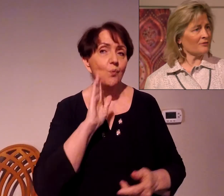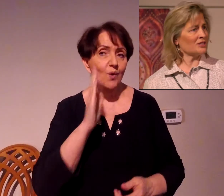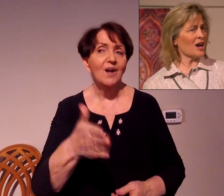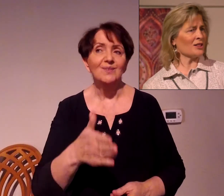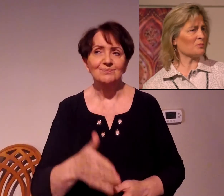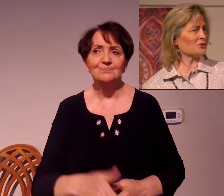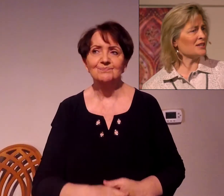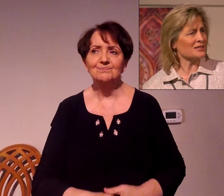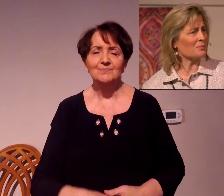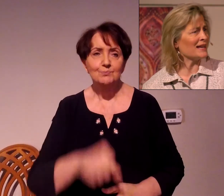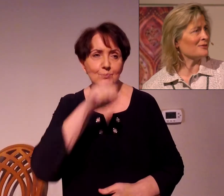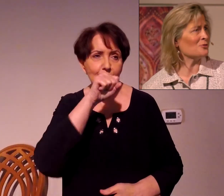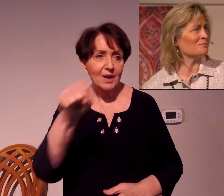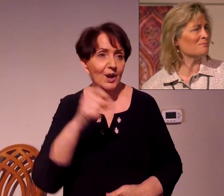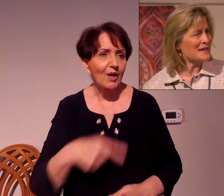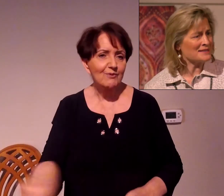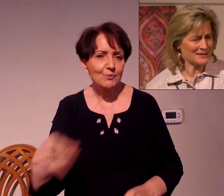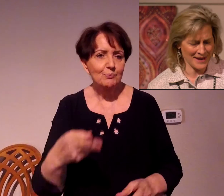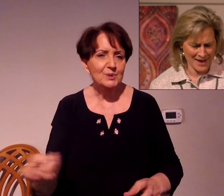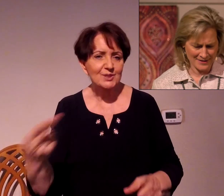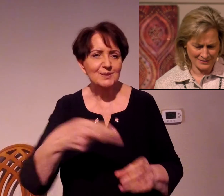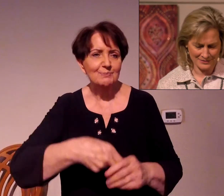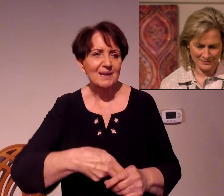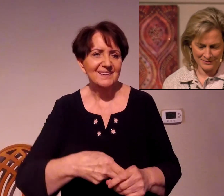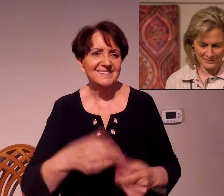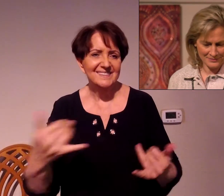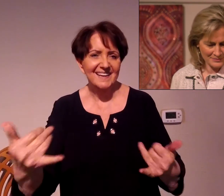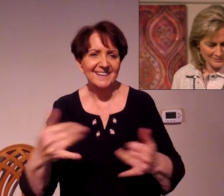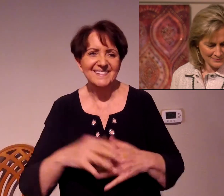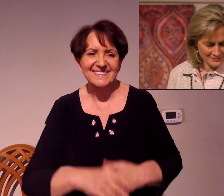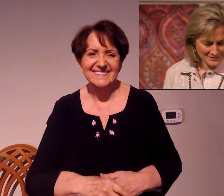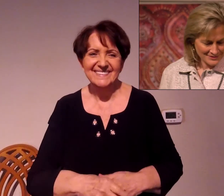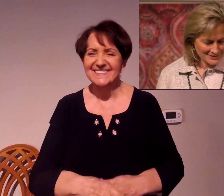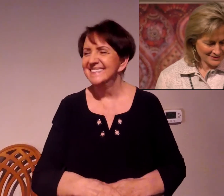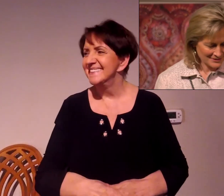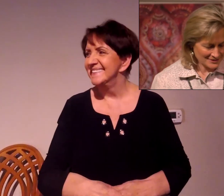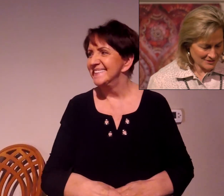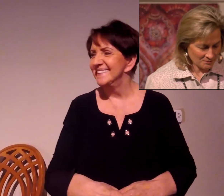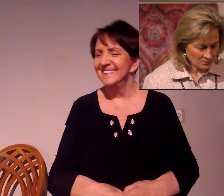I love that y'all are participating with me today.